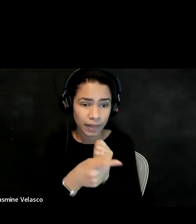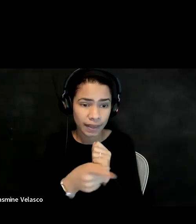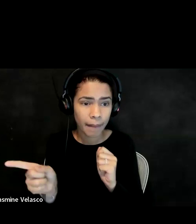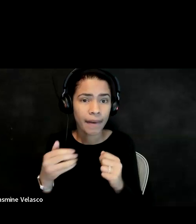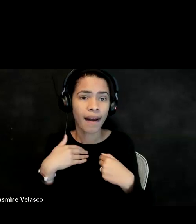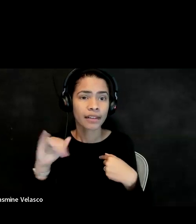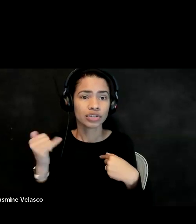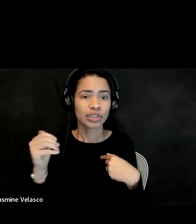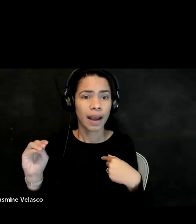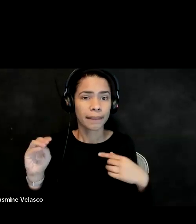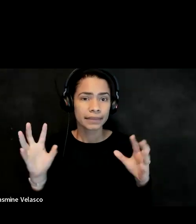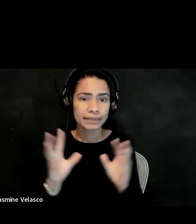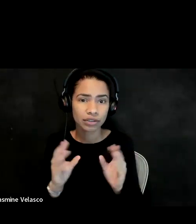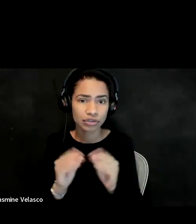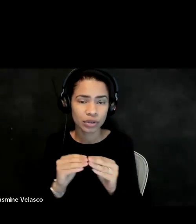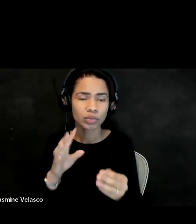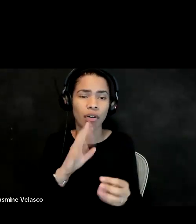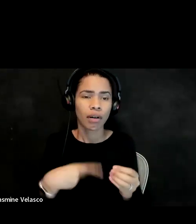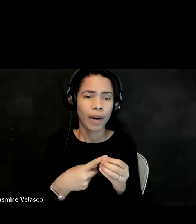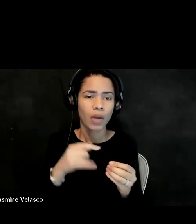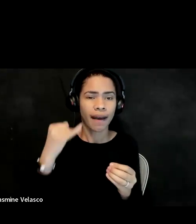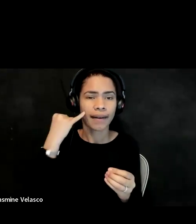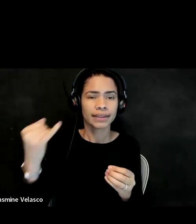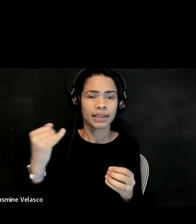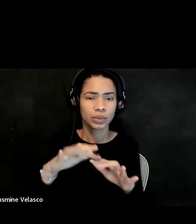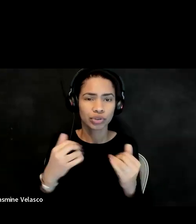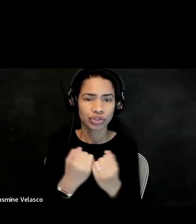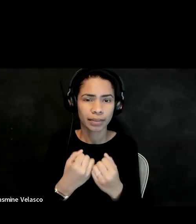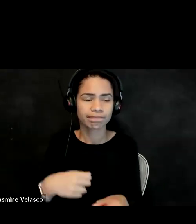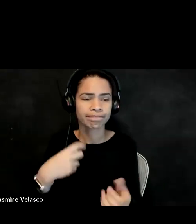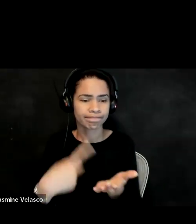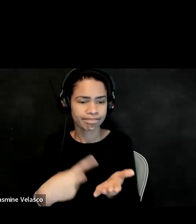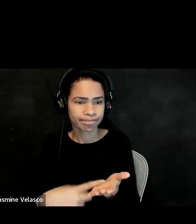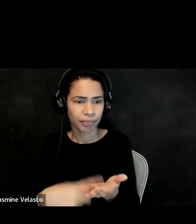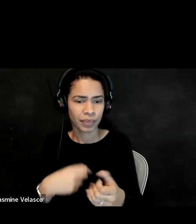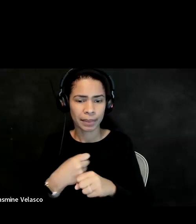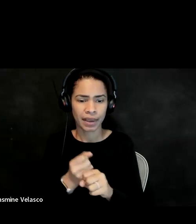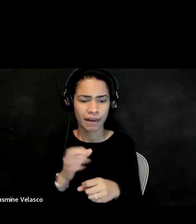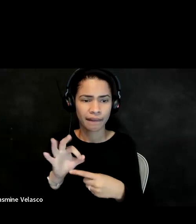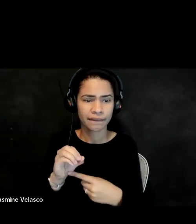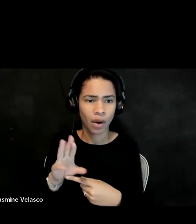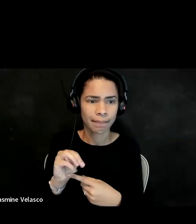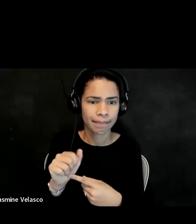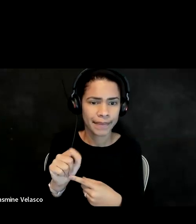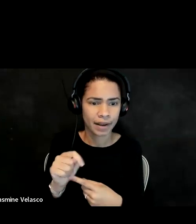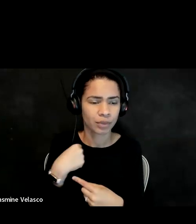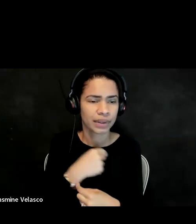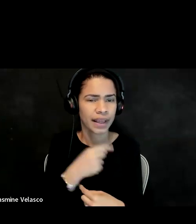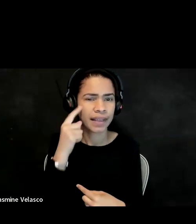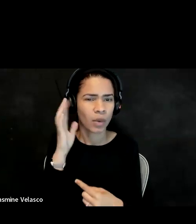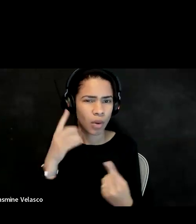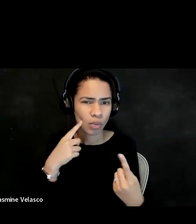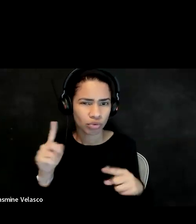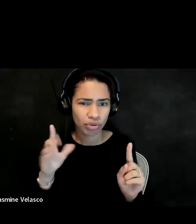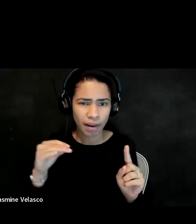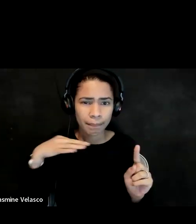jam session where we talk about this workshop idea that they have, hammer it out, get it into a format that we think is gonna work as be beneficial